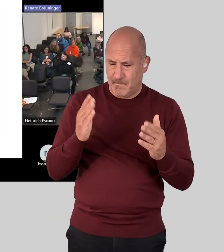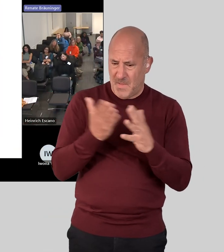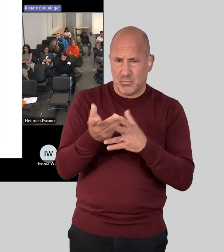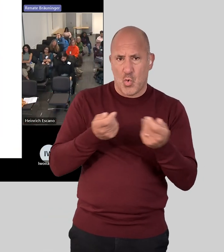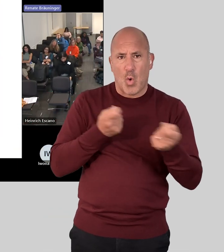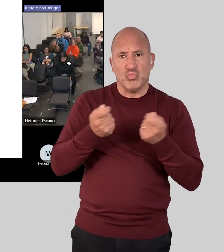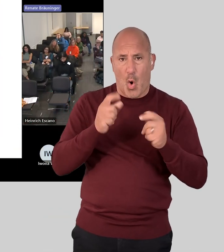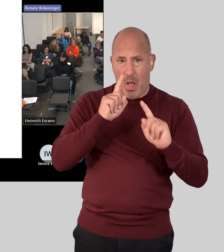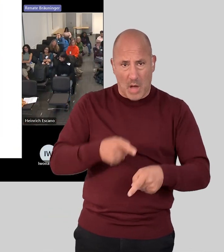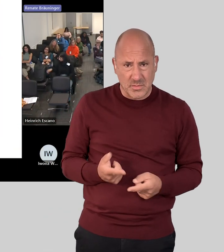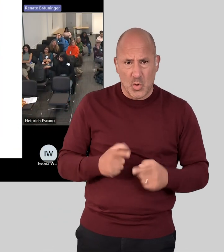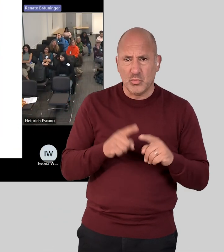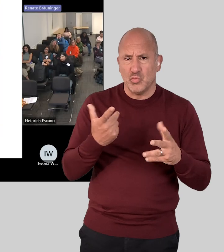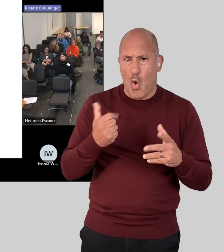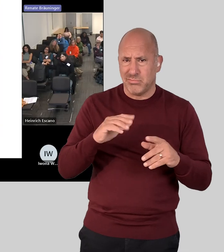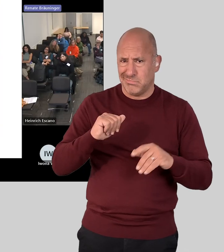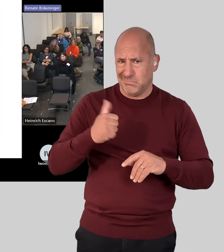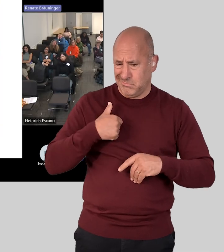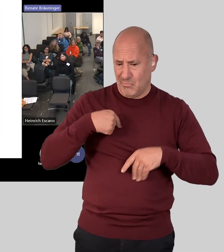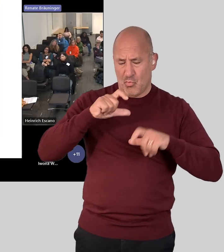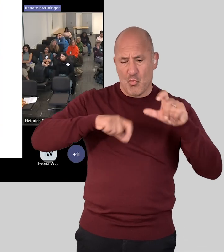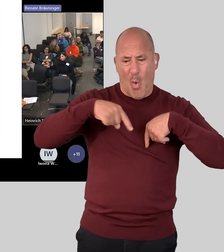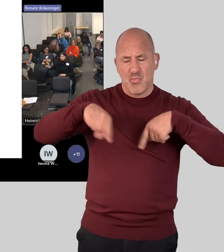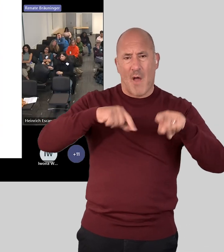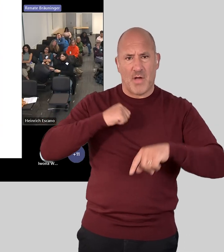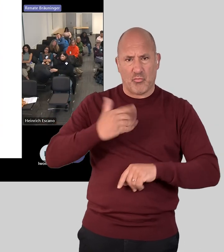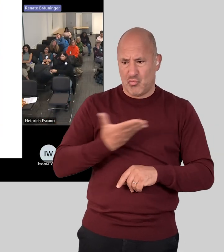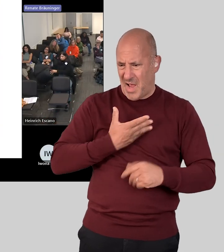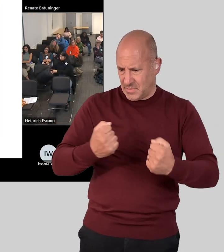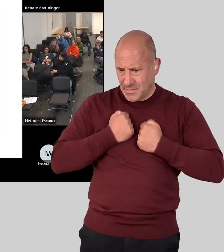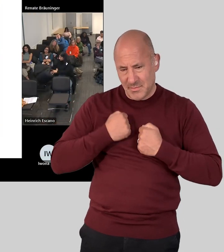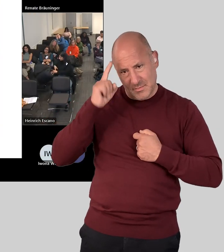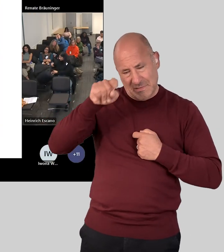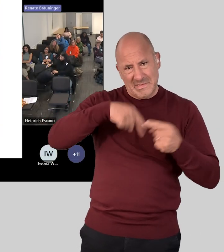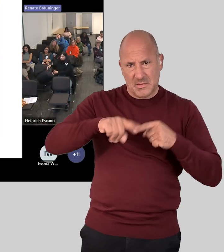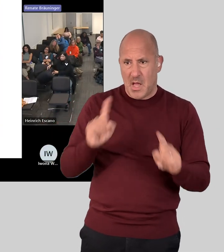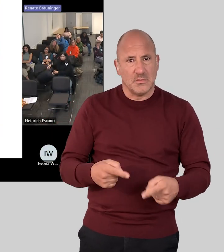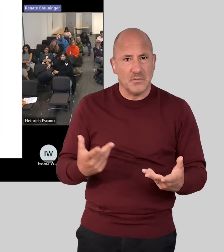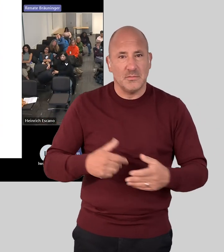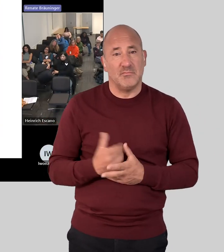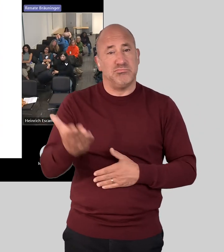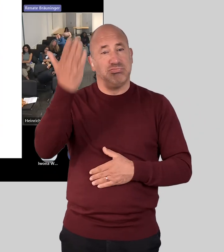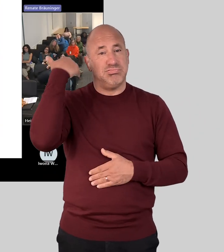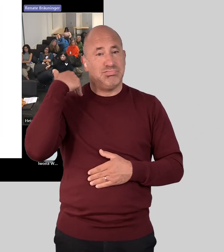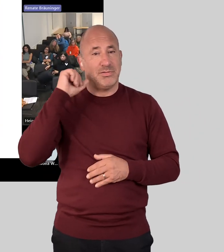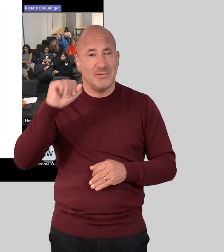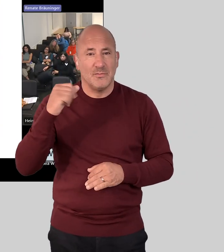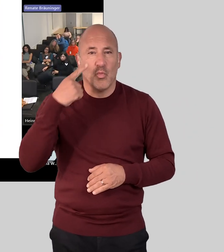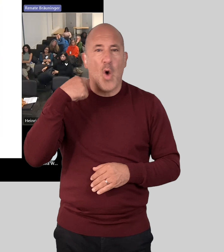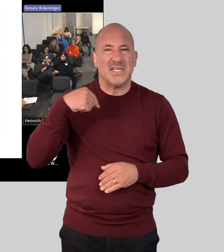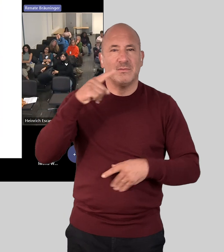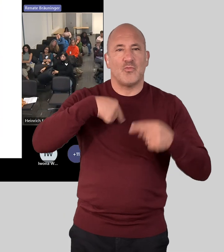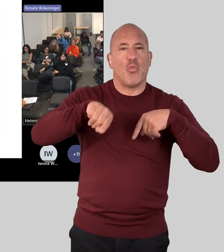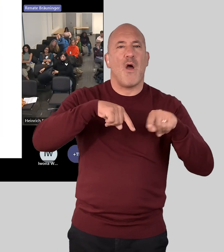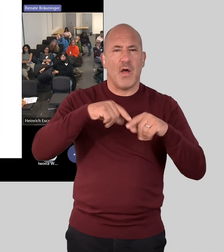access to it and jeopardizes the property rights of the choreographer. In the past, white